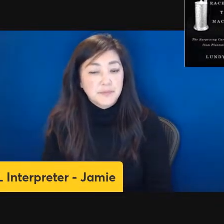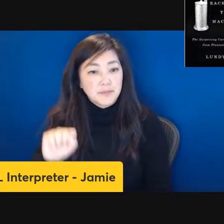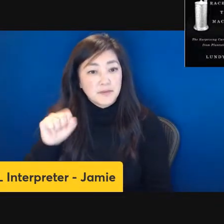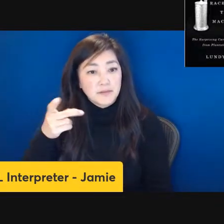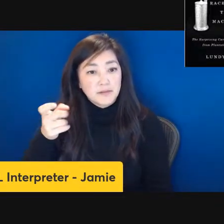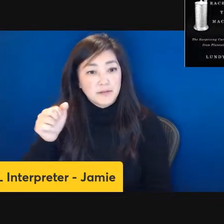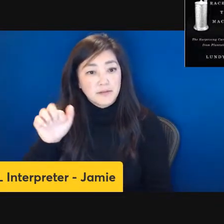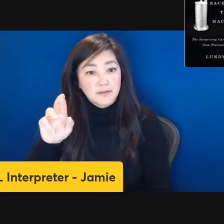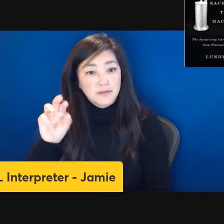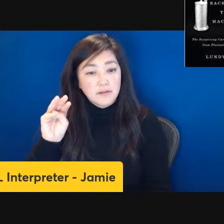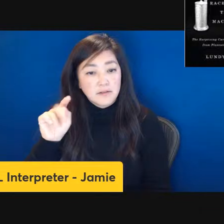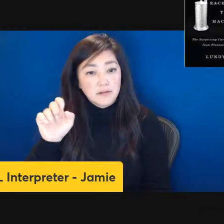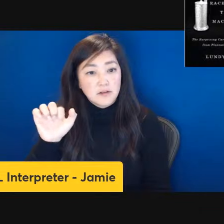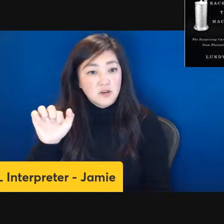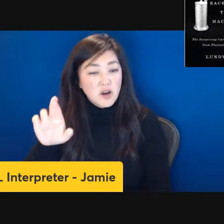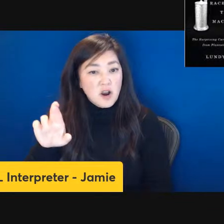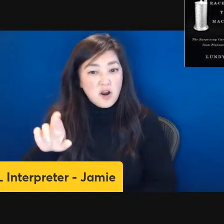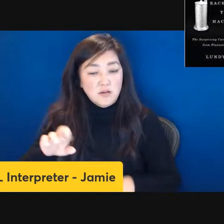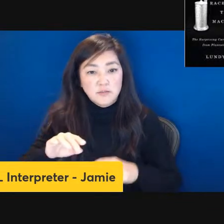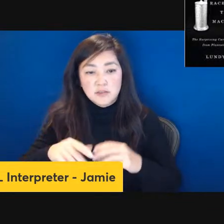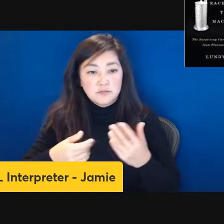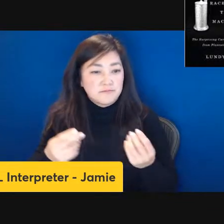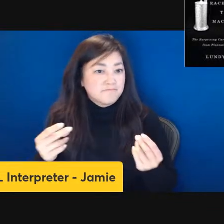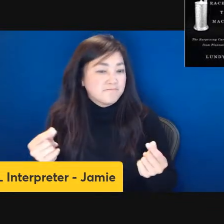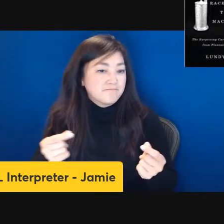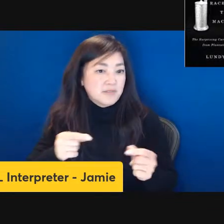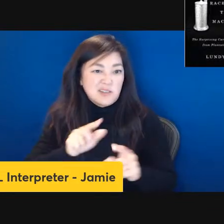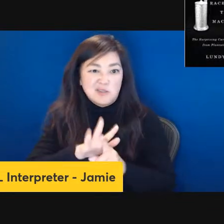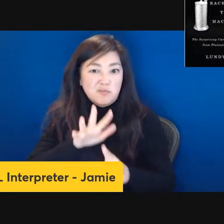spirometer quickly went global, and it was